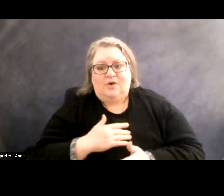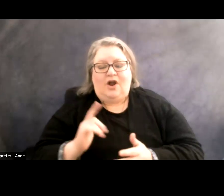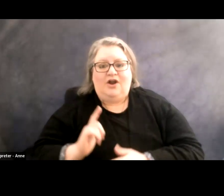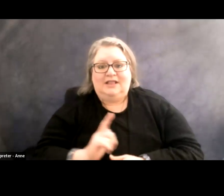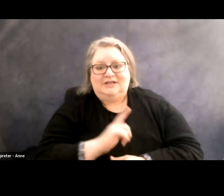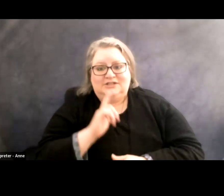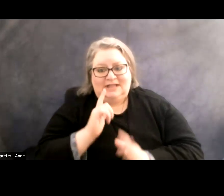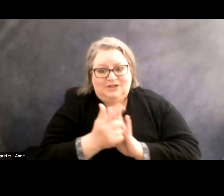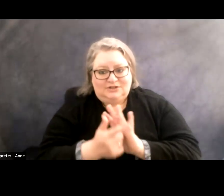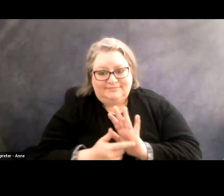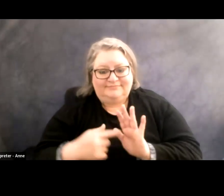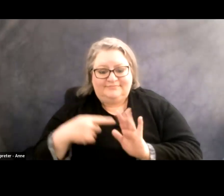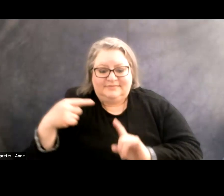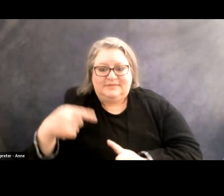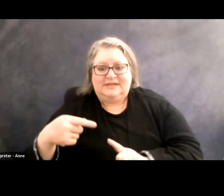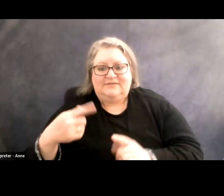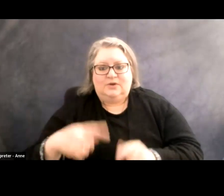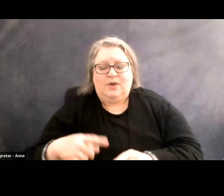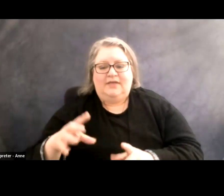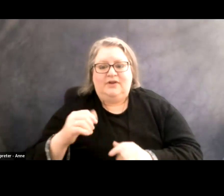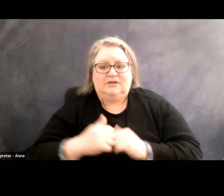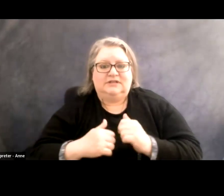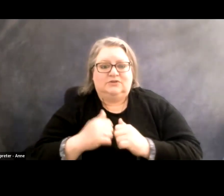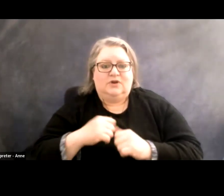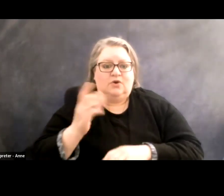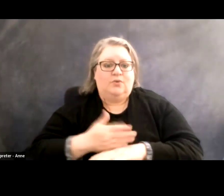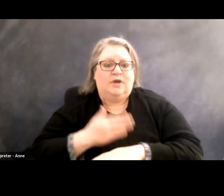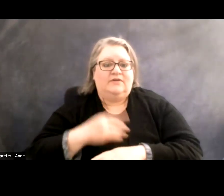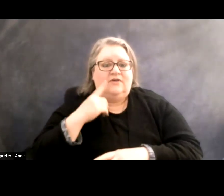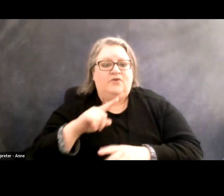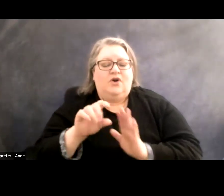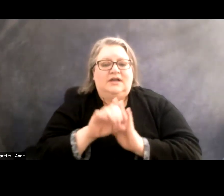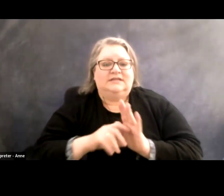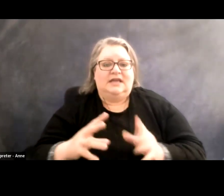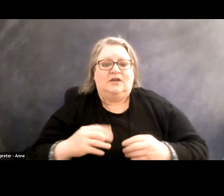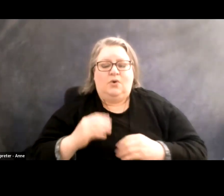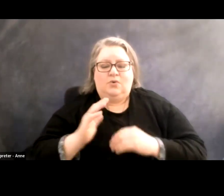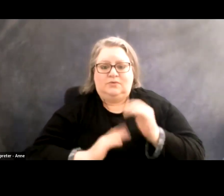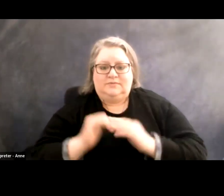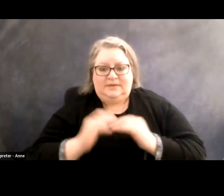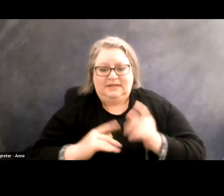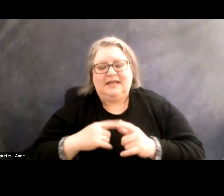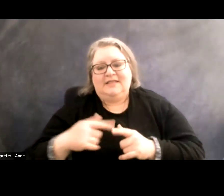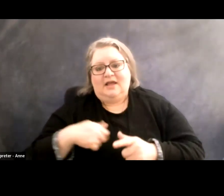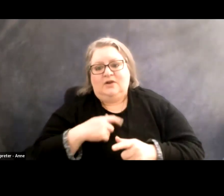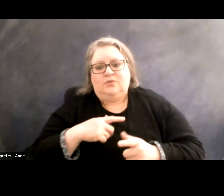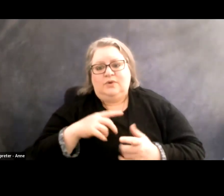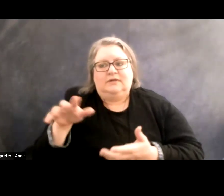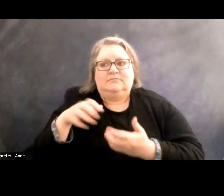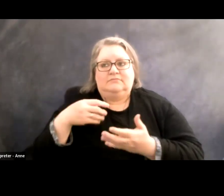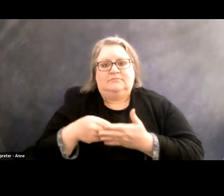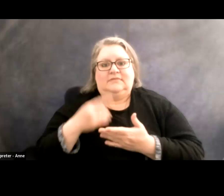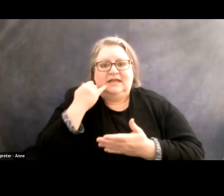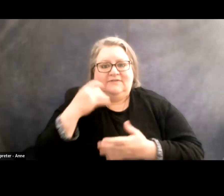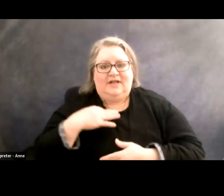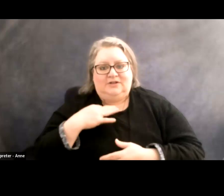is specifically when there's construction or renovation for a state-owned building, then we receive funds if